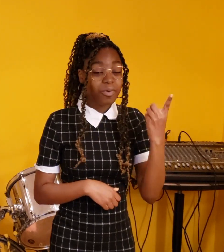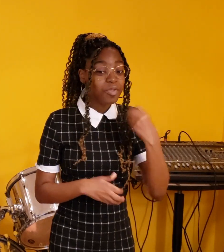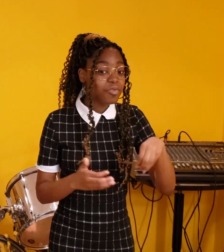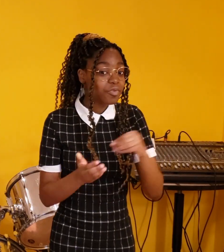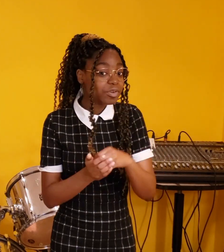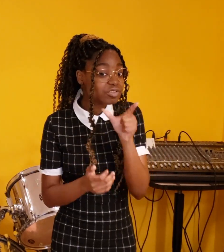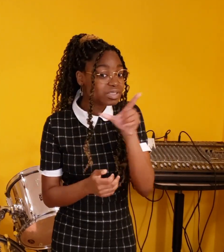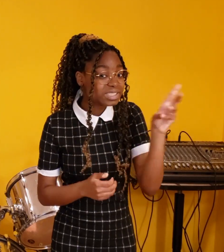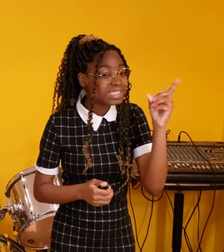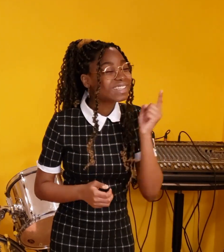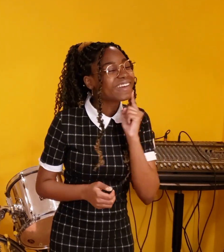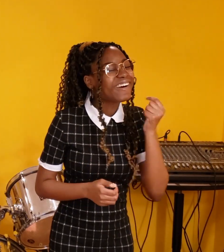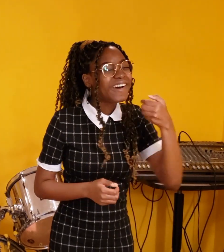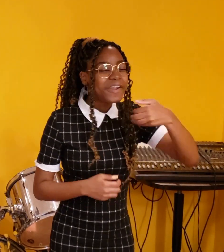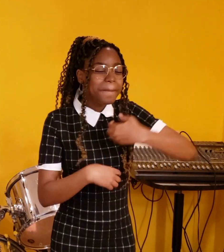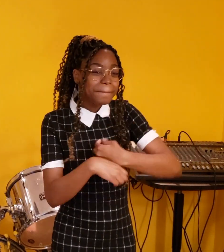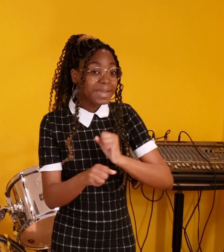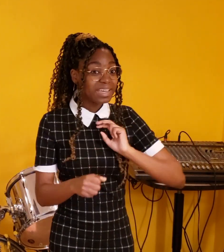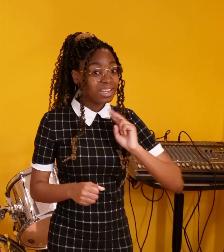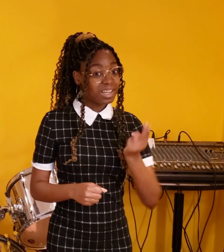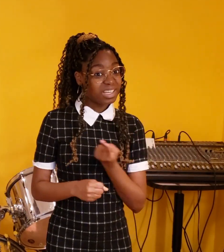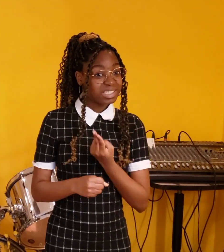us in His own image.